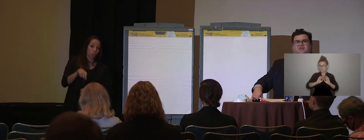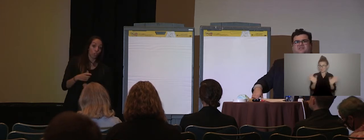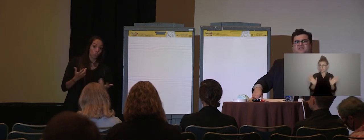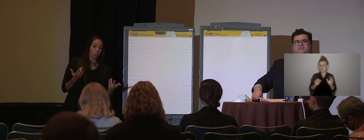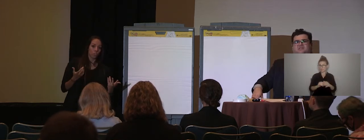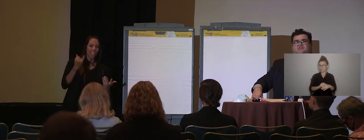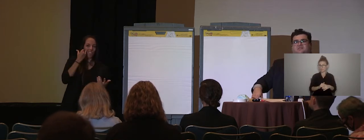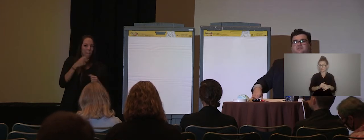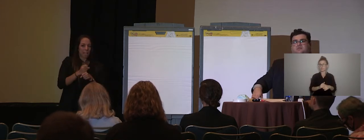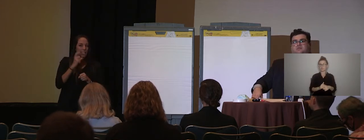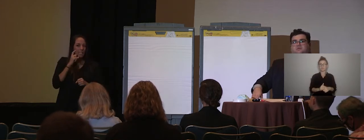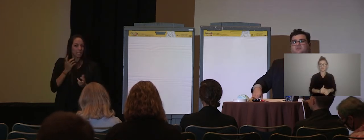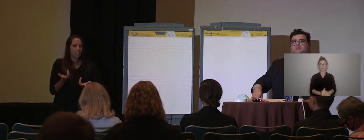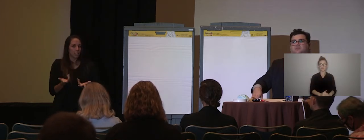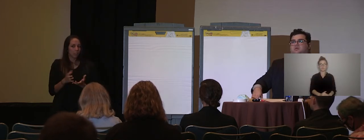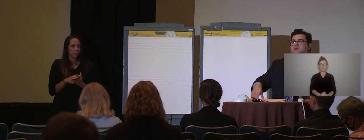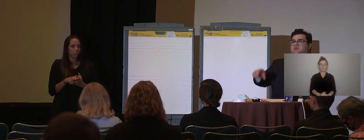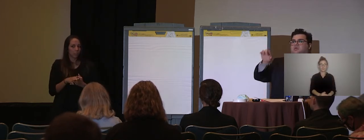if that makes any sense.